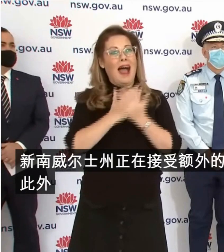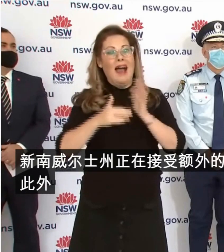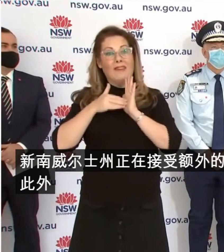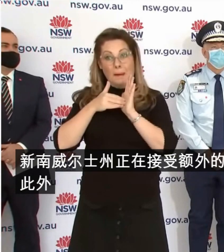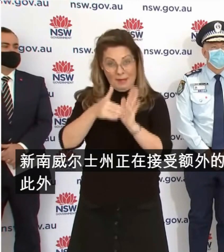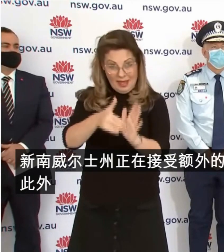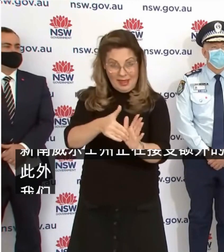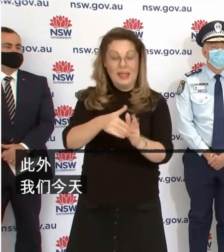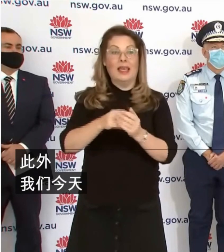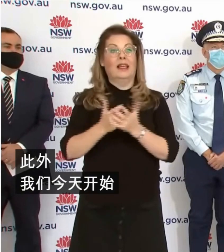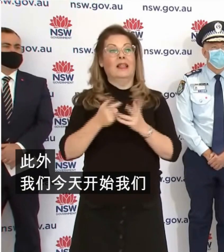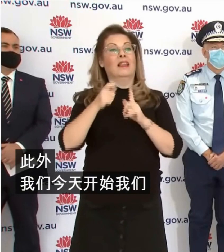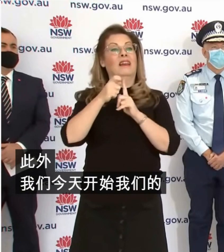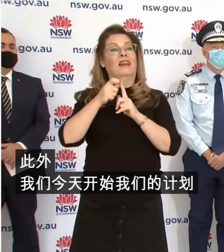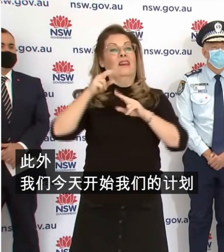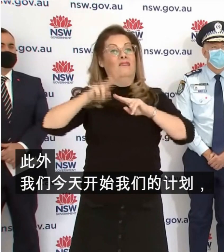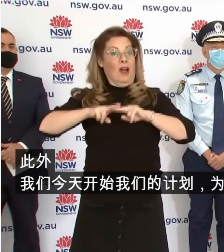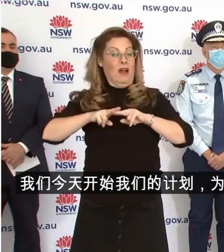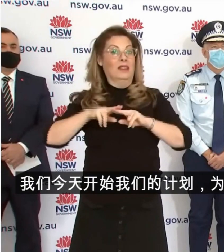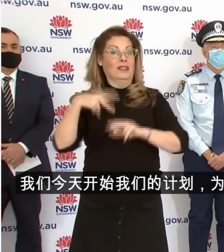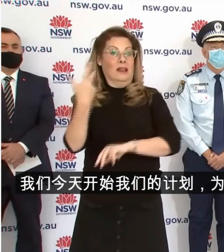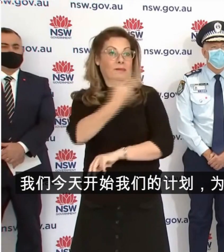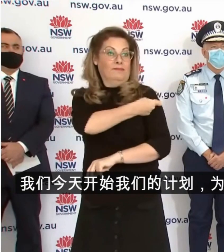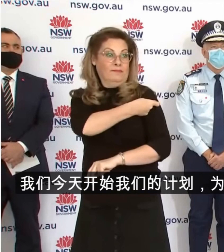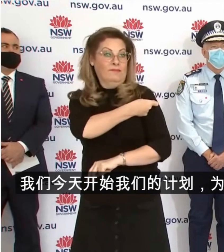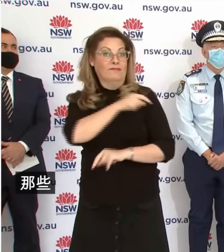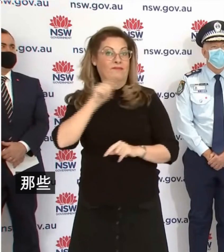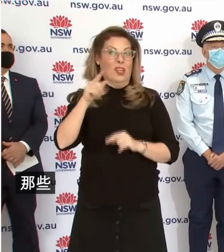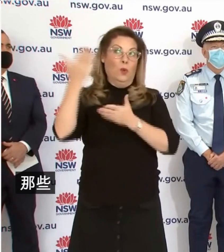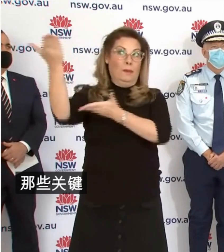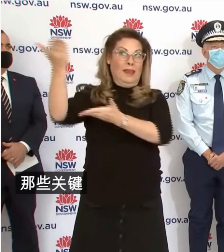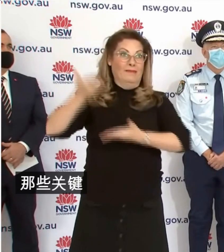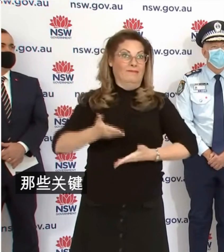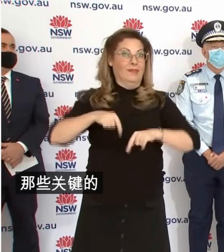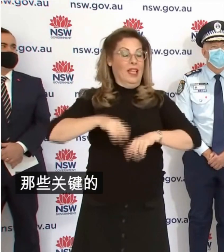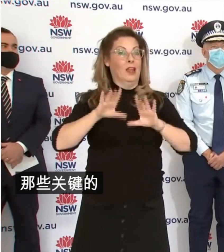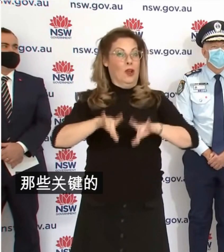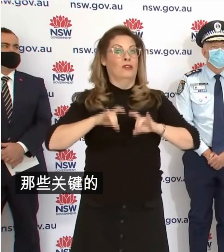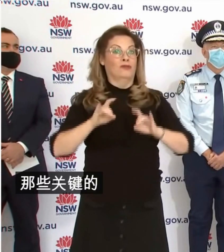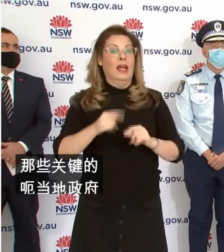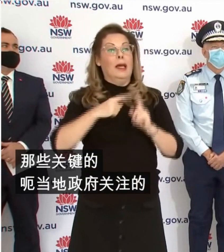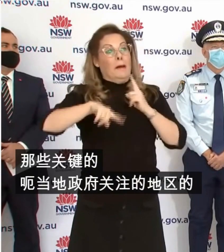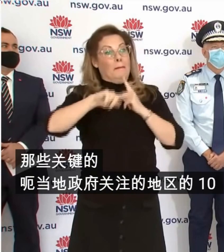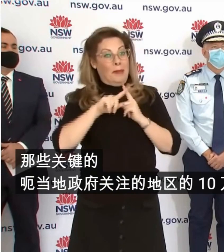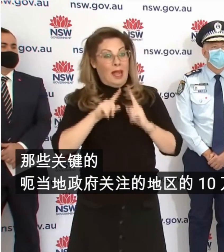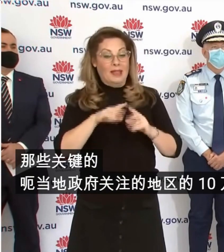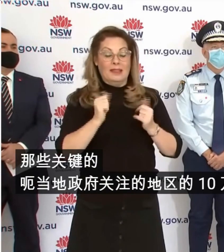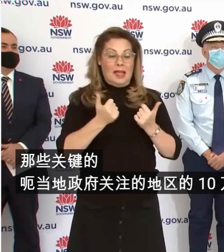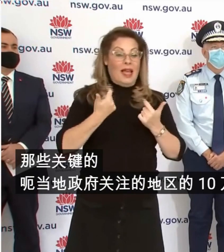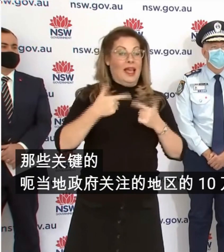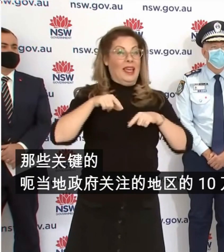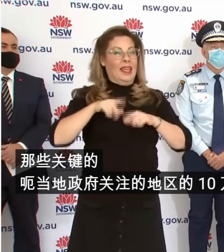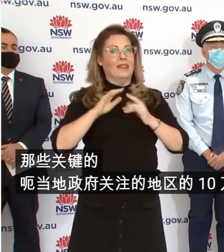receiving. In addition to that, we start our program today of vaccinating 100,000 authorised workers in those key local government areas